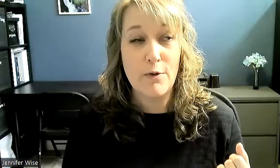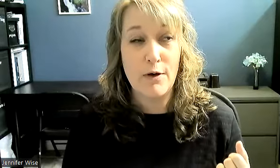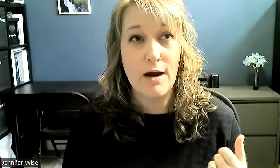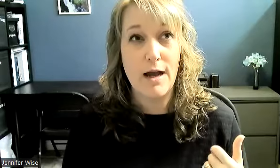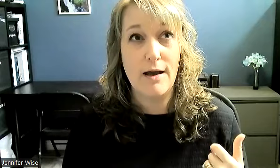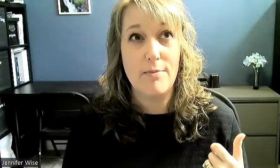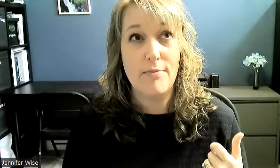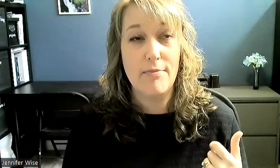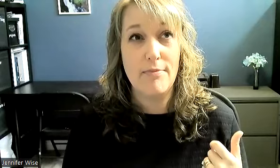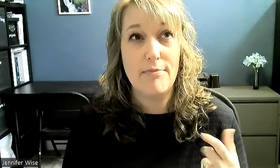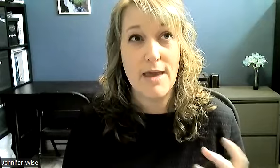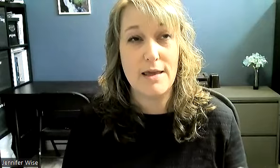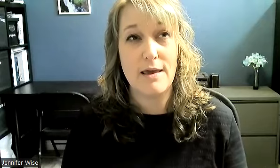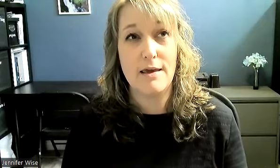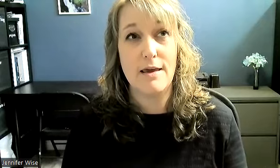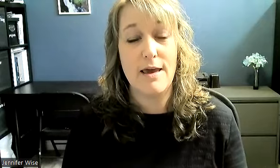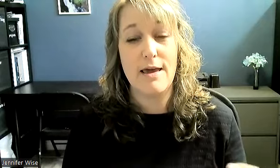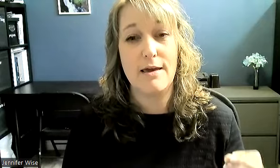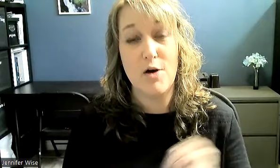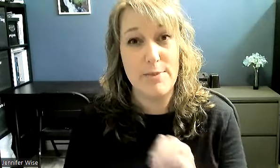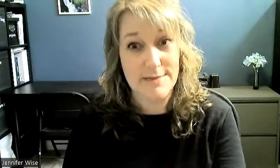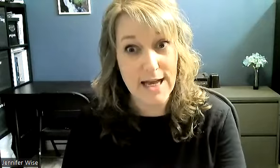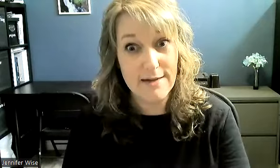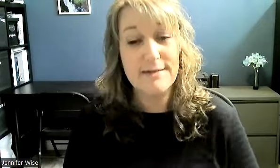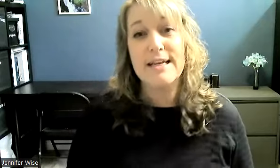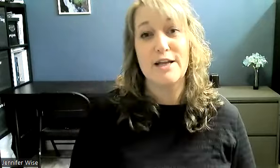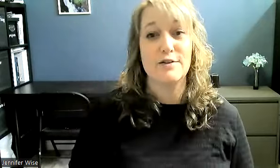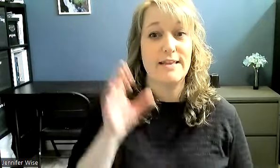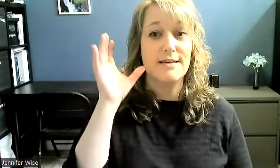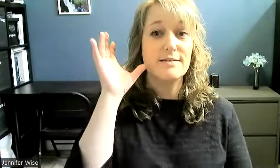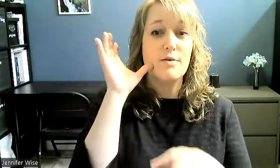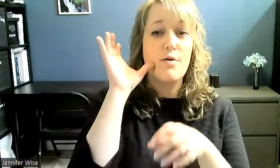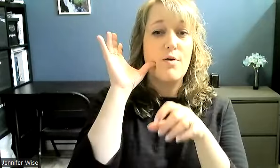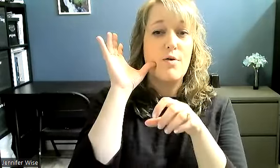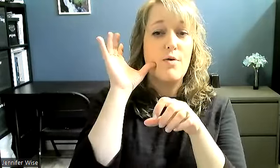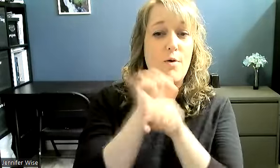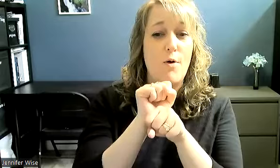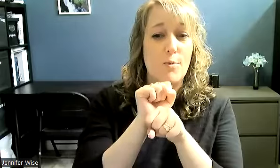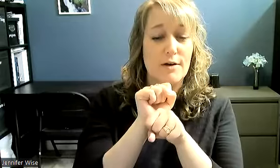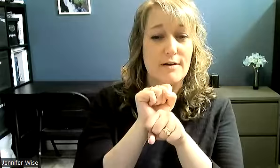for making a compound sign, it looks like this. Homework.